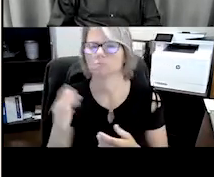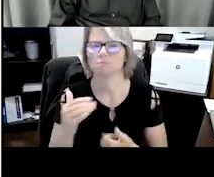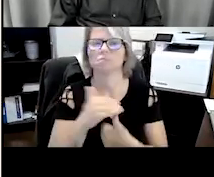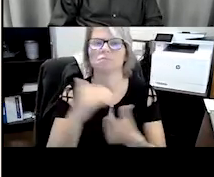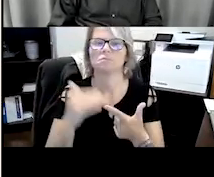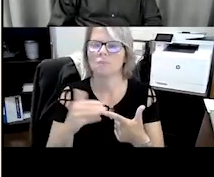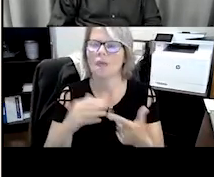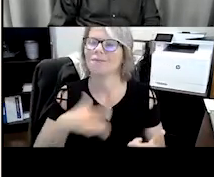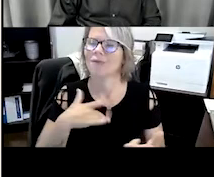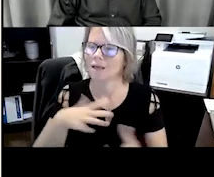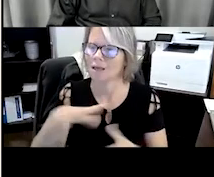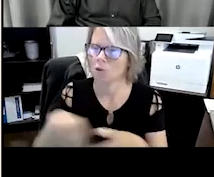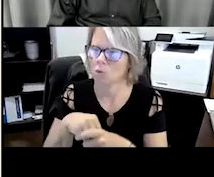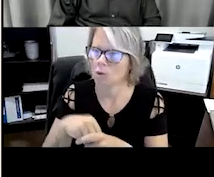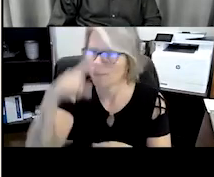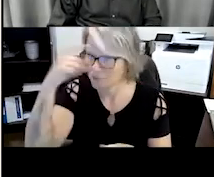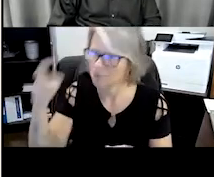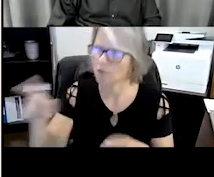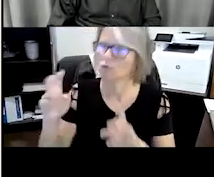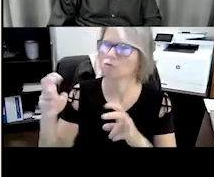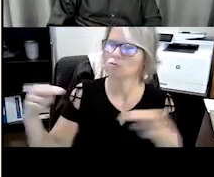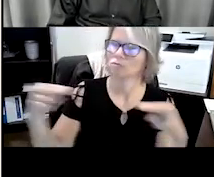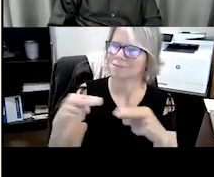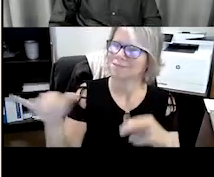us. They're okay with us asking for help.